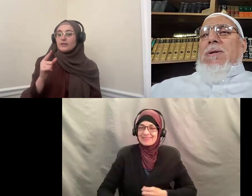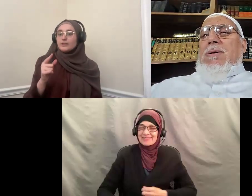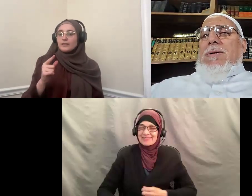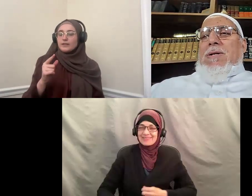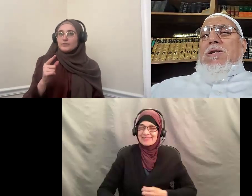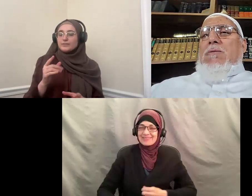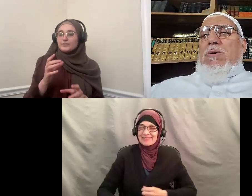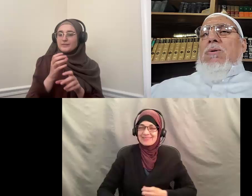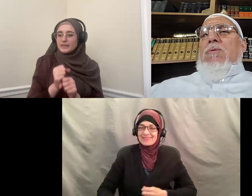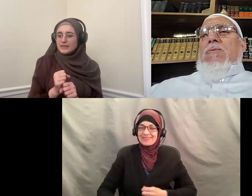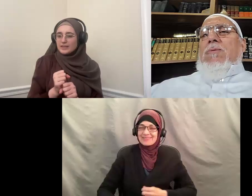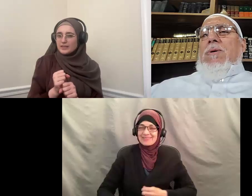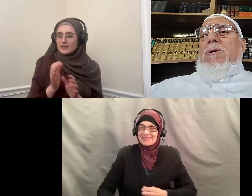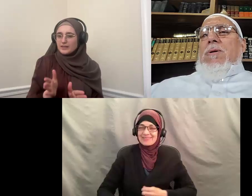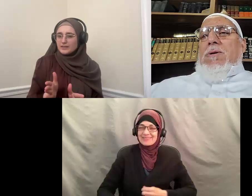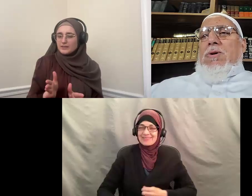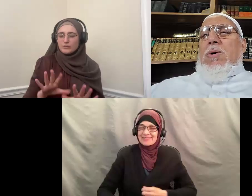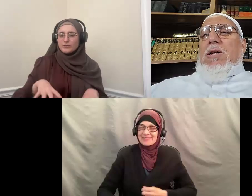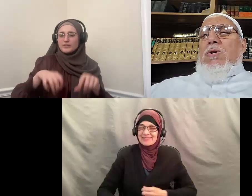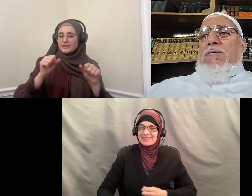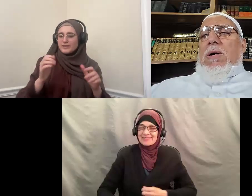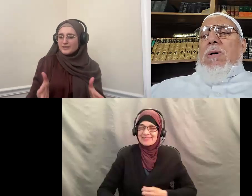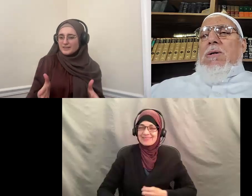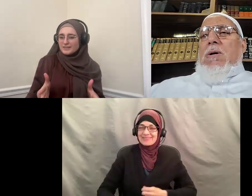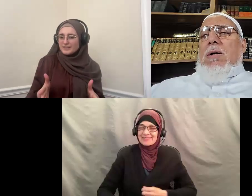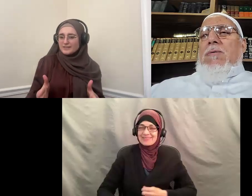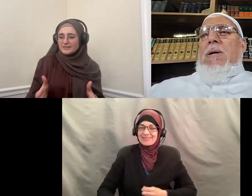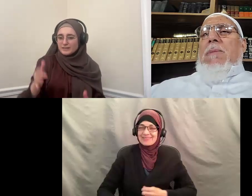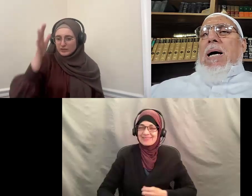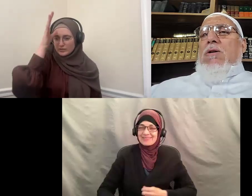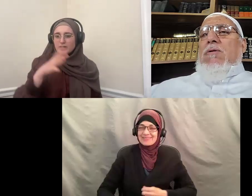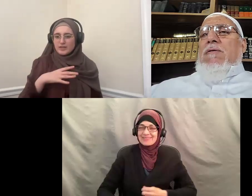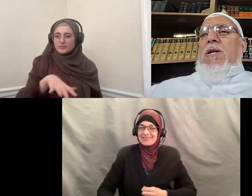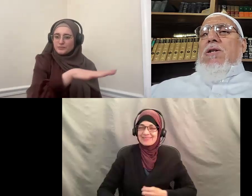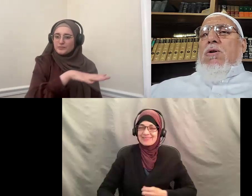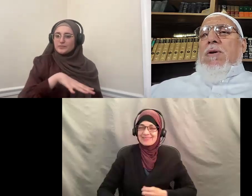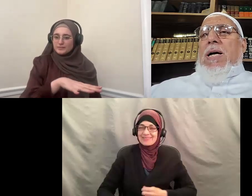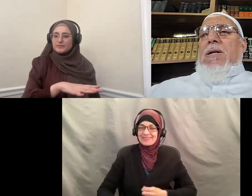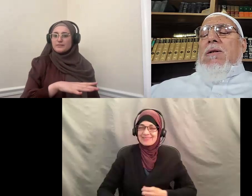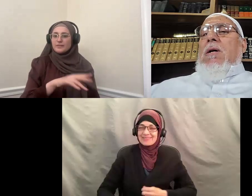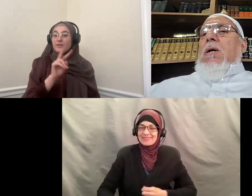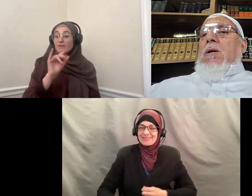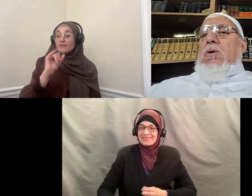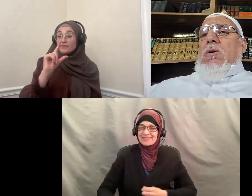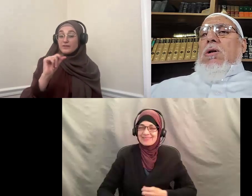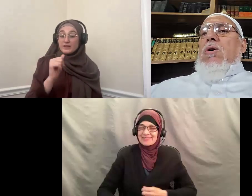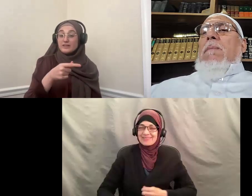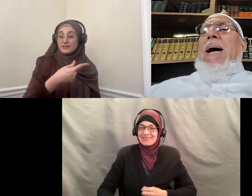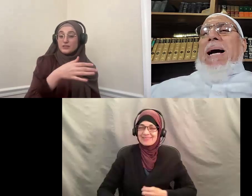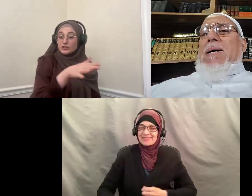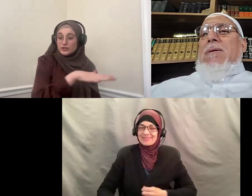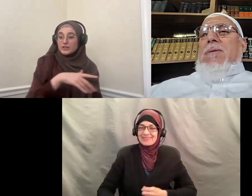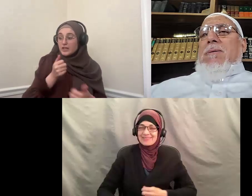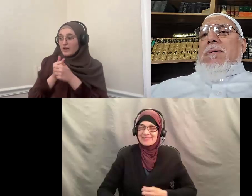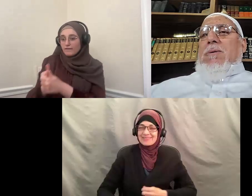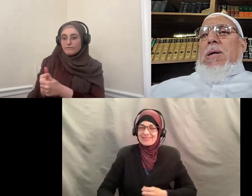us. Just move. You and your followers, all of them, out of the village overnight. Don't look